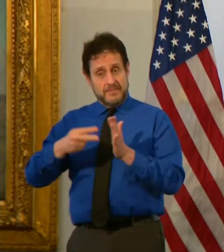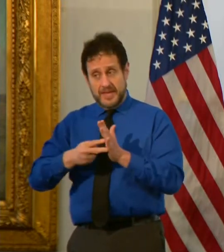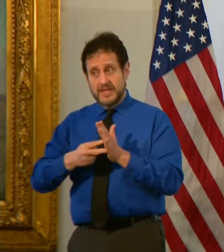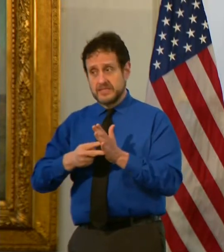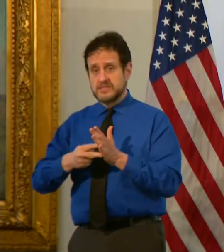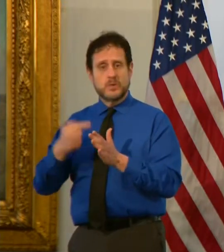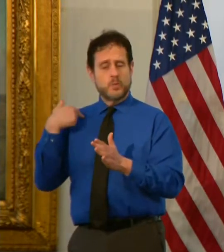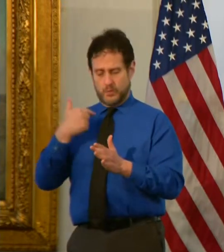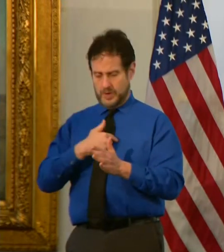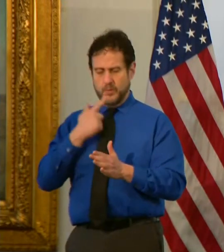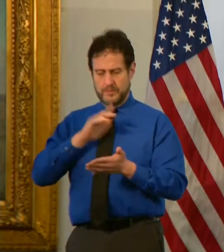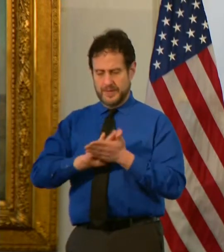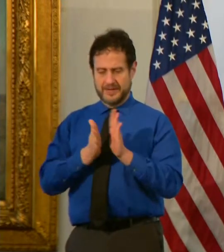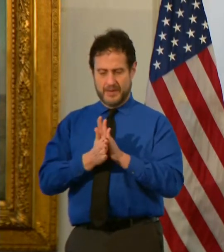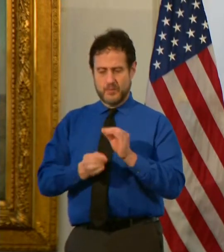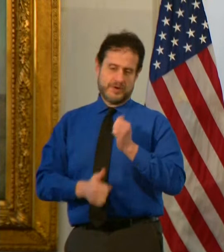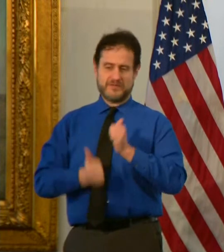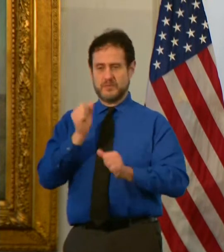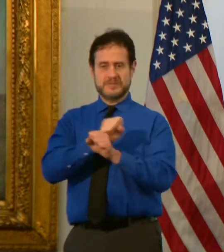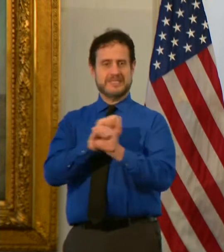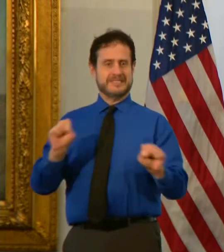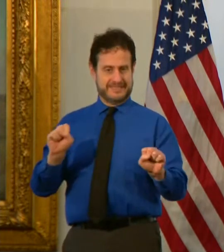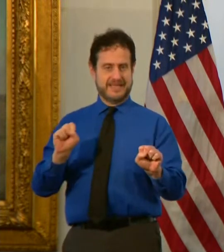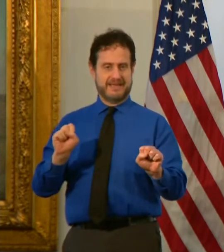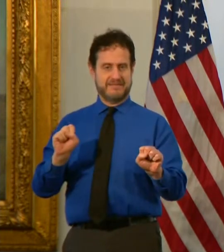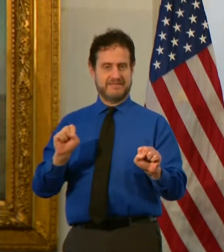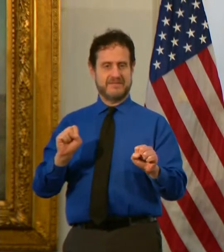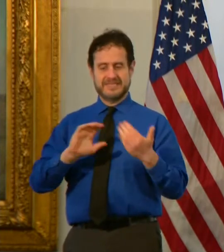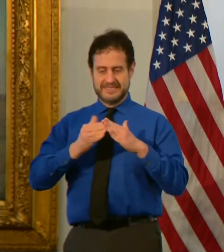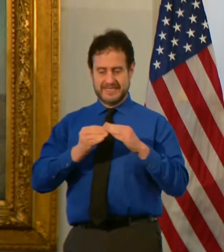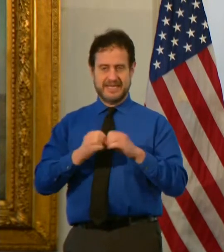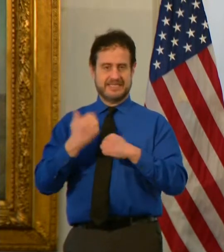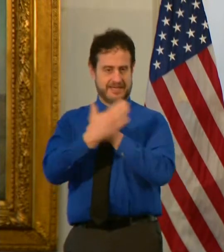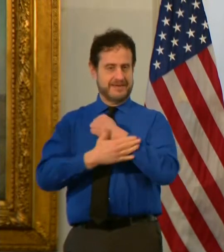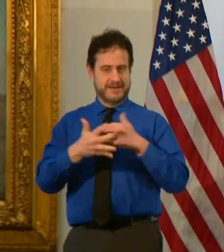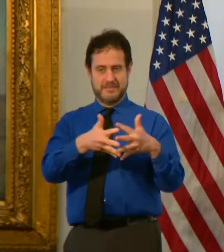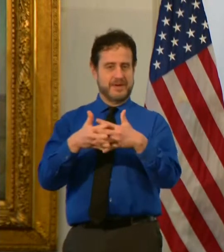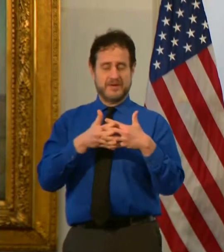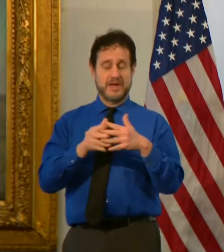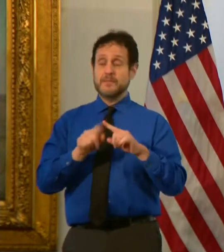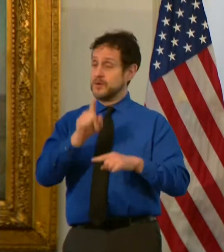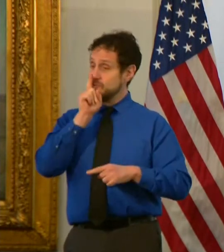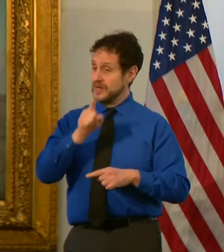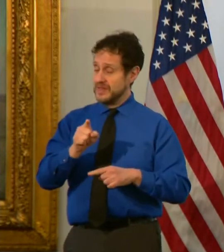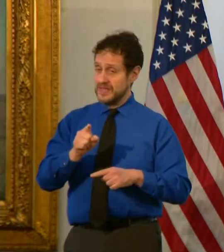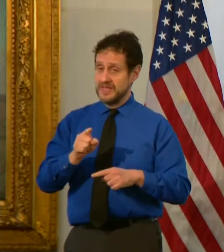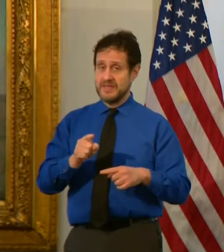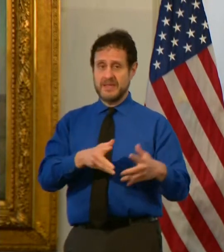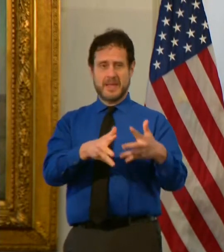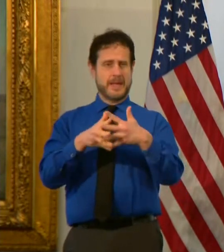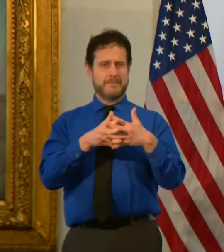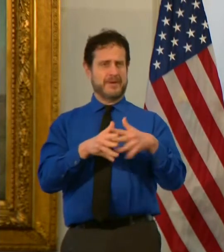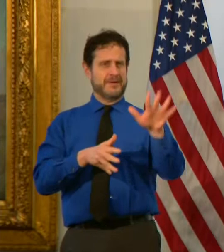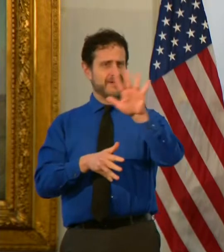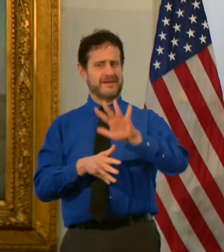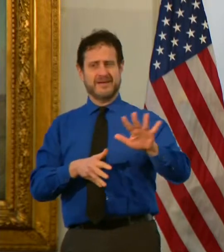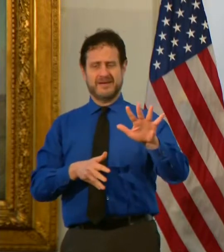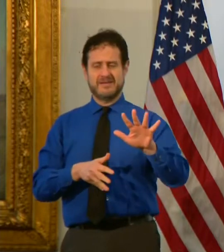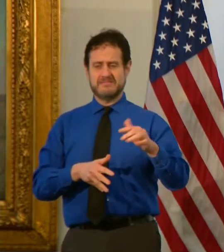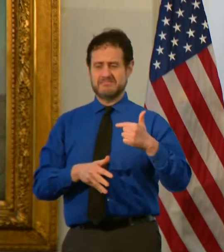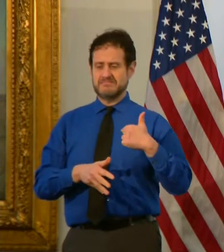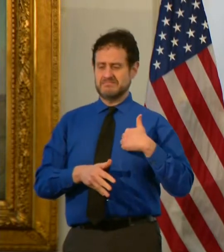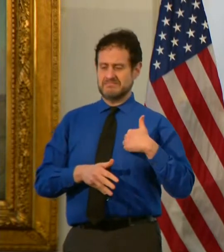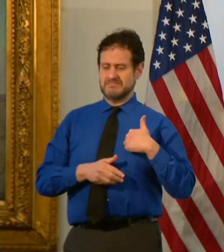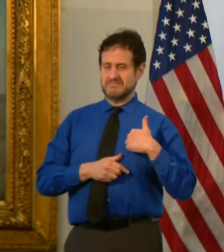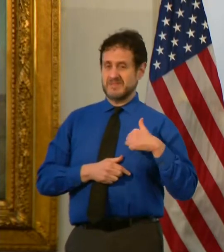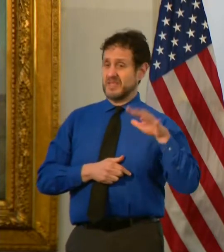we'd be one of the safest nations in the country. The reality is, the United States only represents 5%